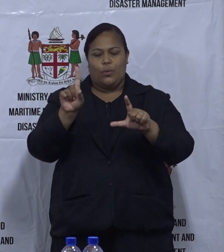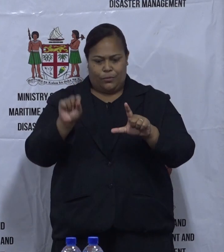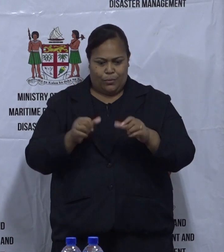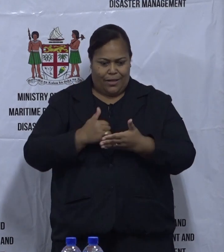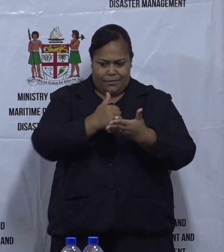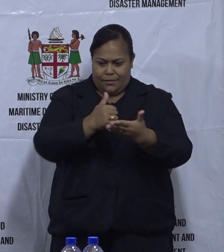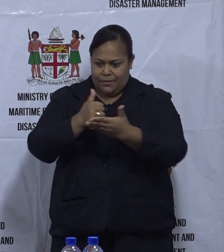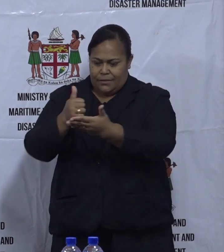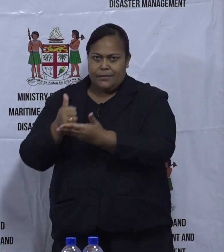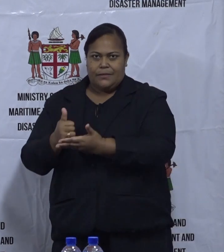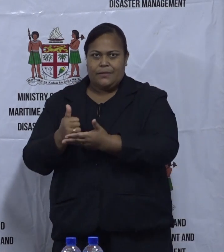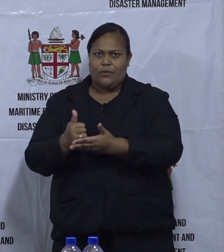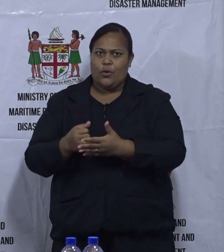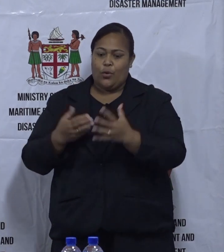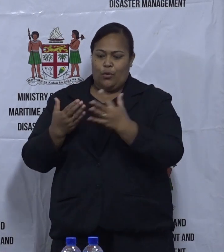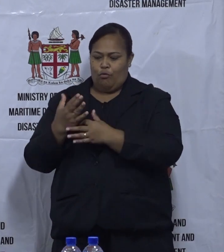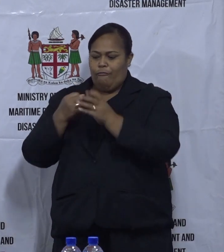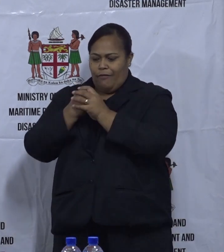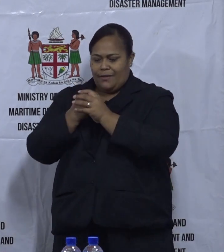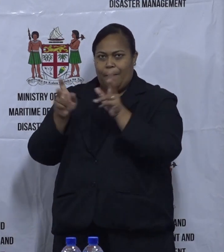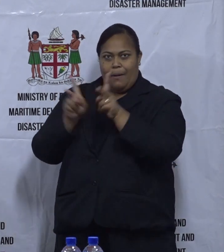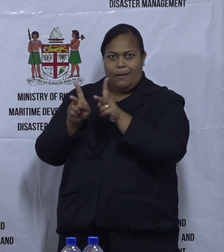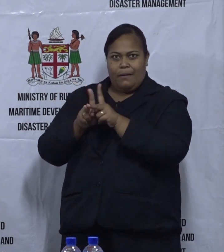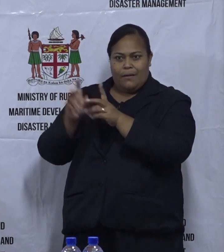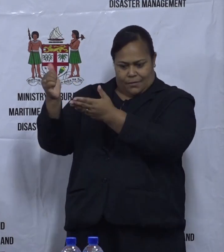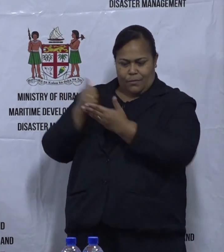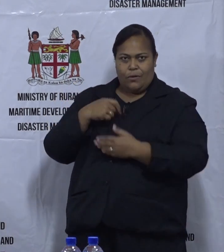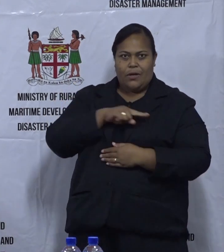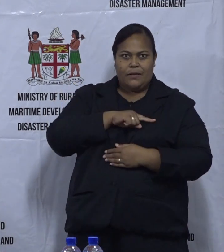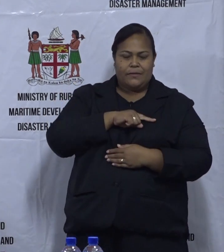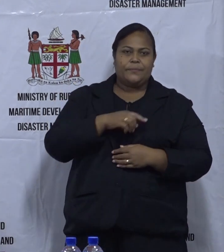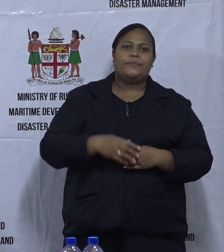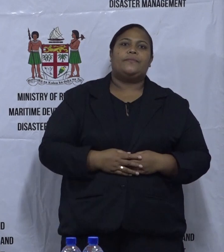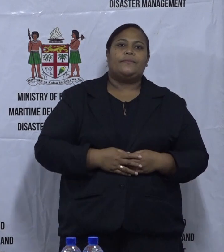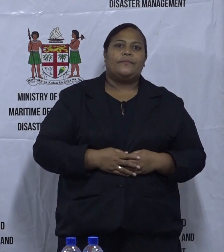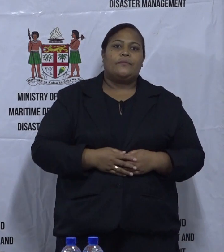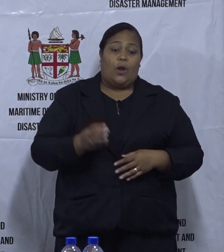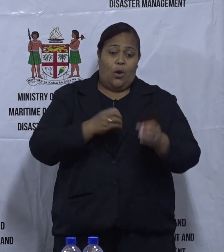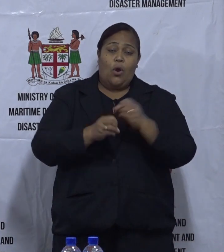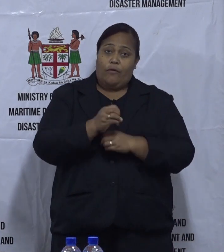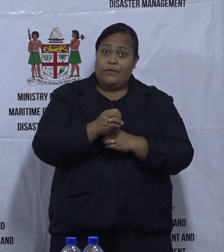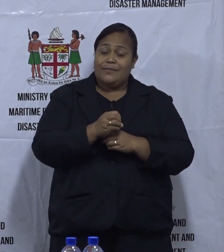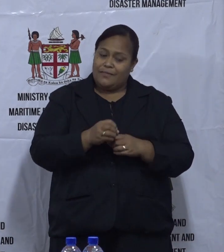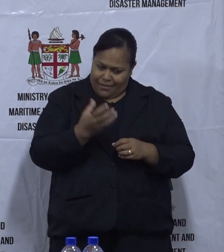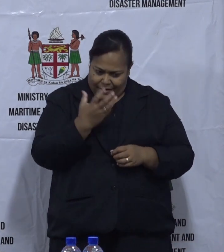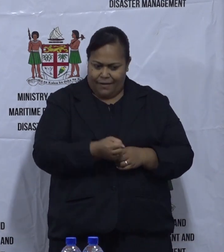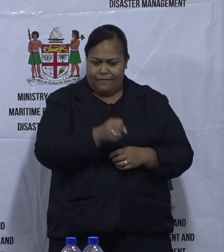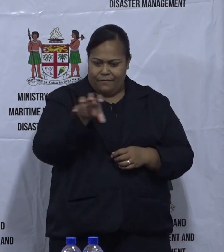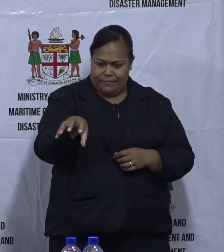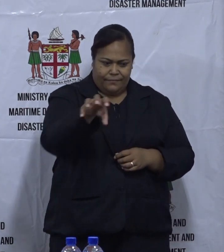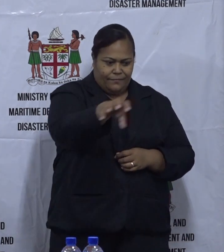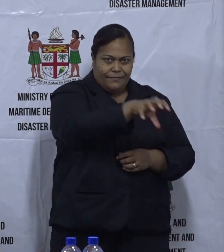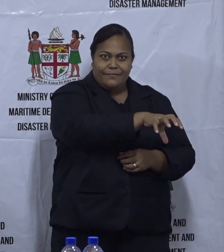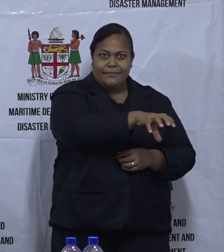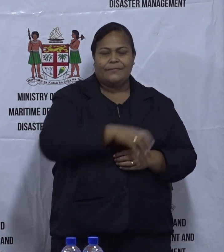assistance through our friends and partners as well. There has offers are already in place, but of course we